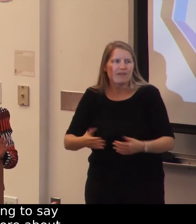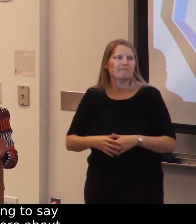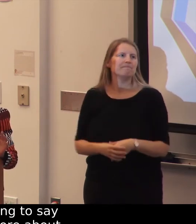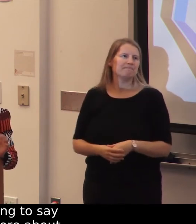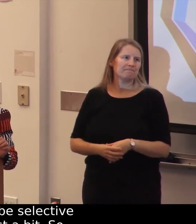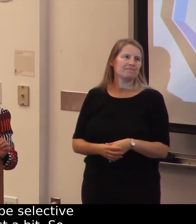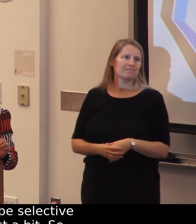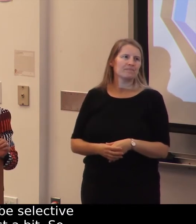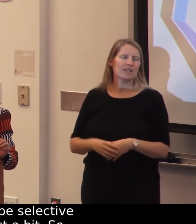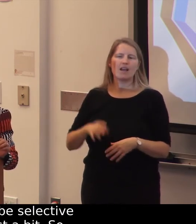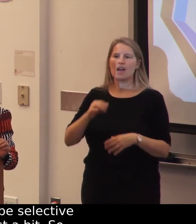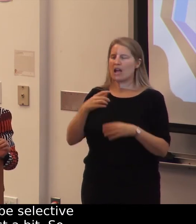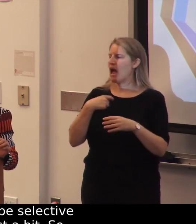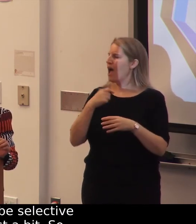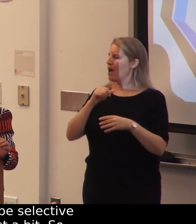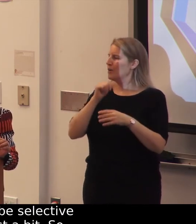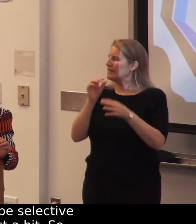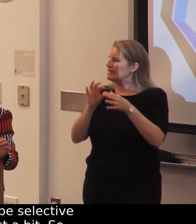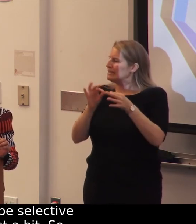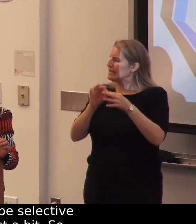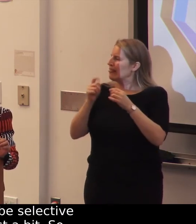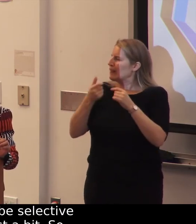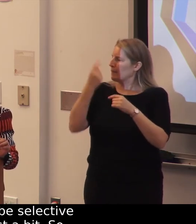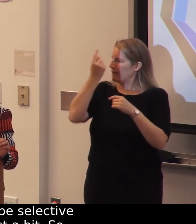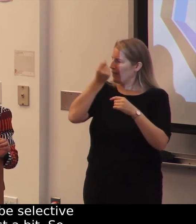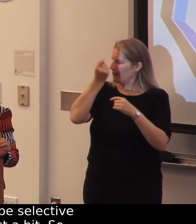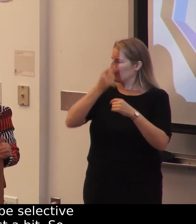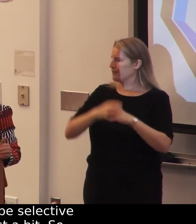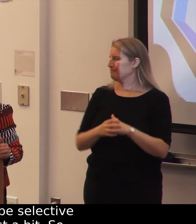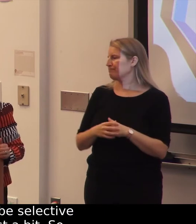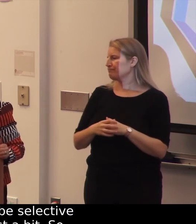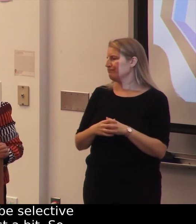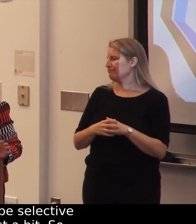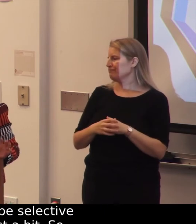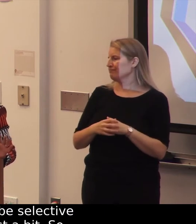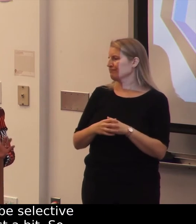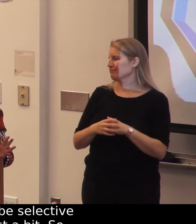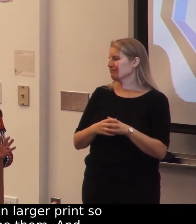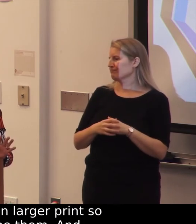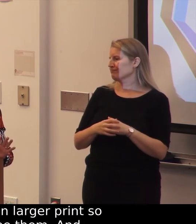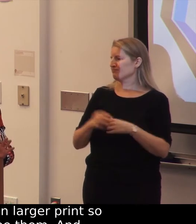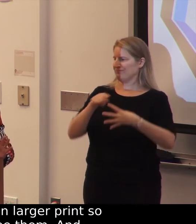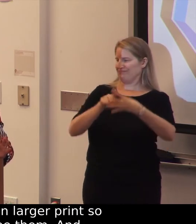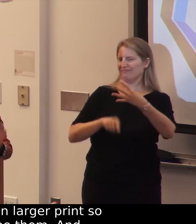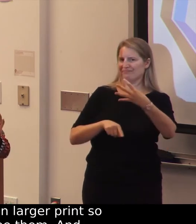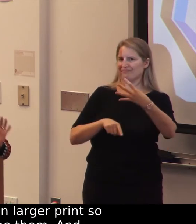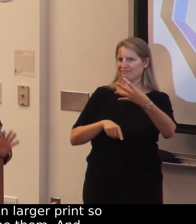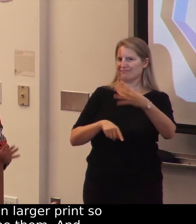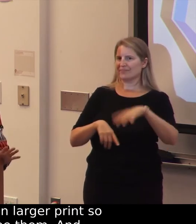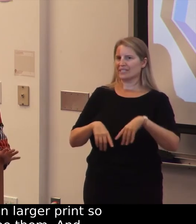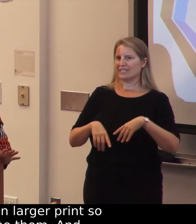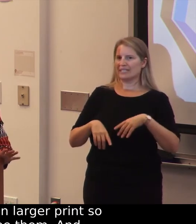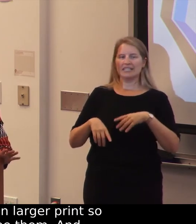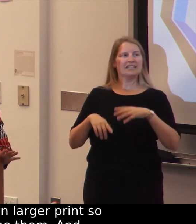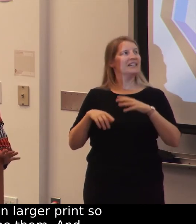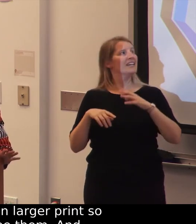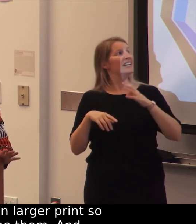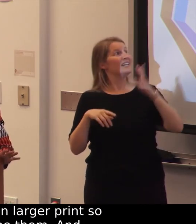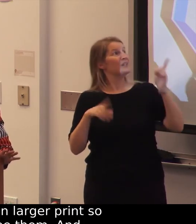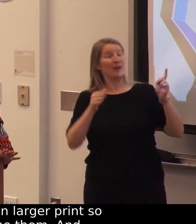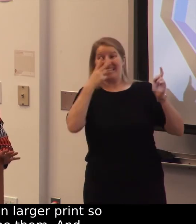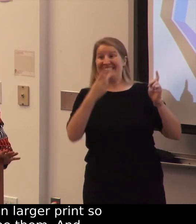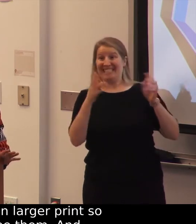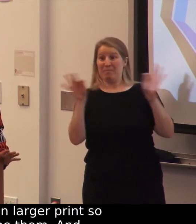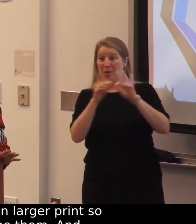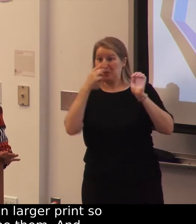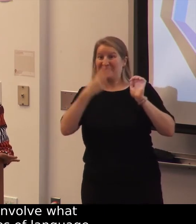theoretical mechanisms. I'm going to be selective here just a bit. So here are the theoretical mechanisms in larger print, so you can see